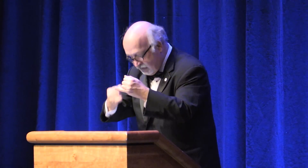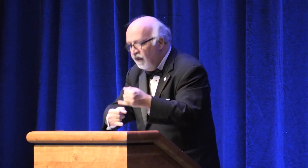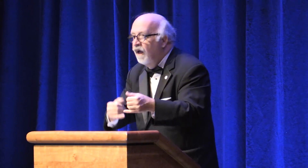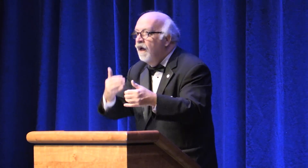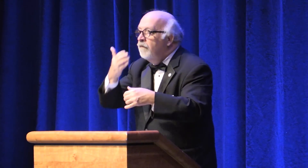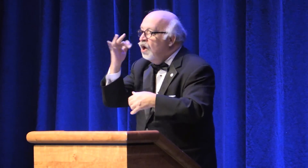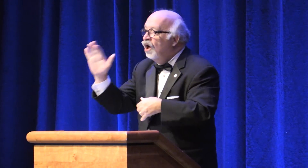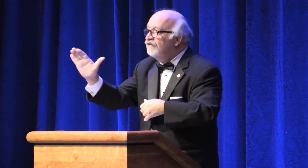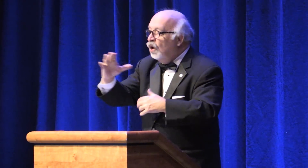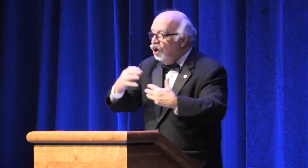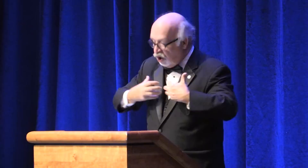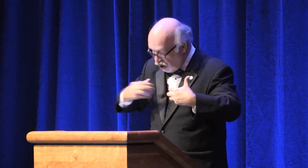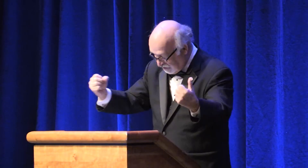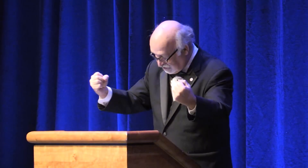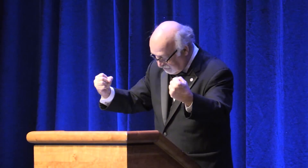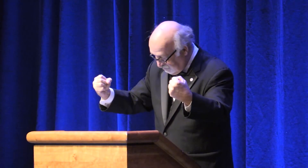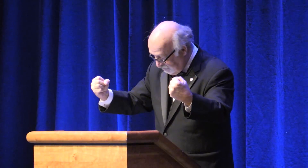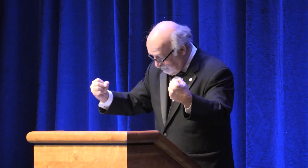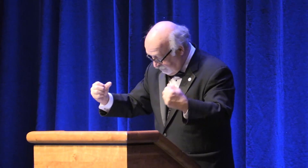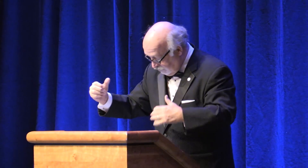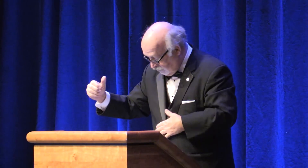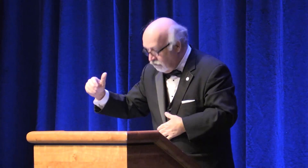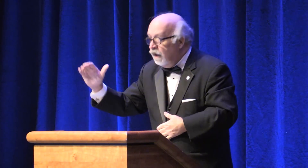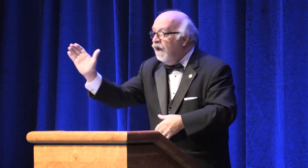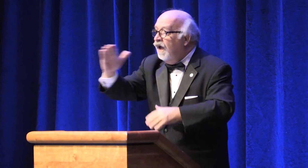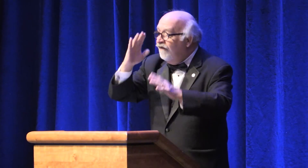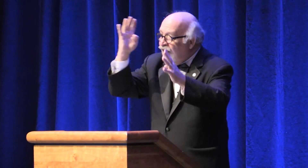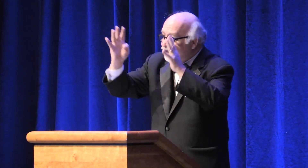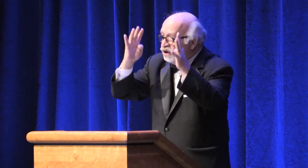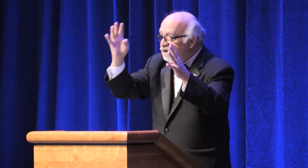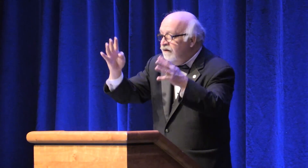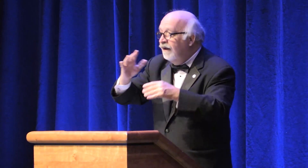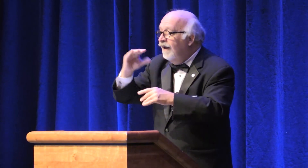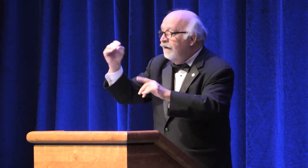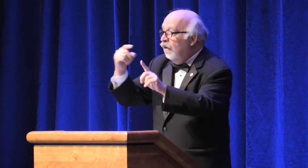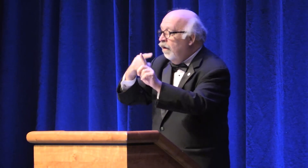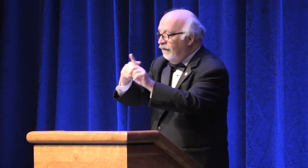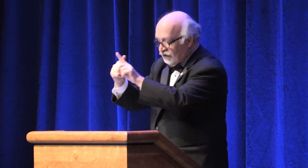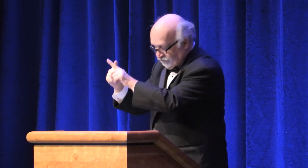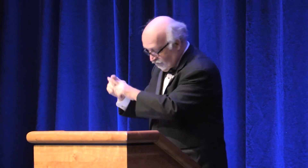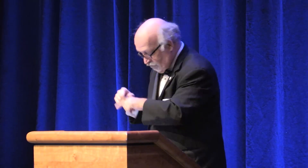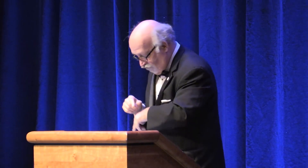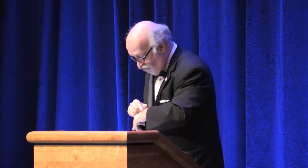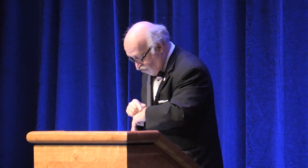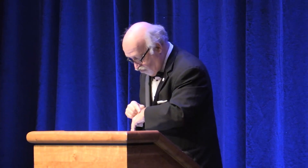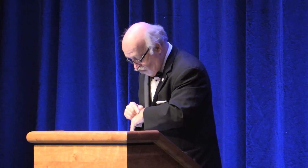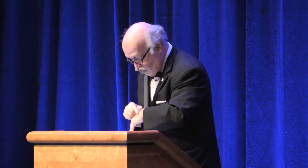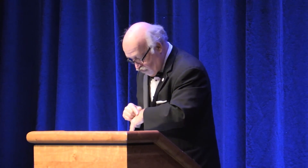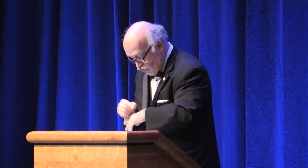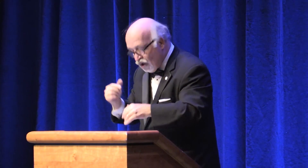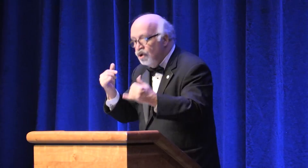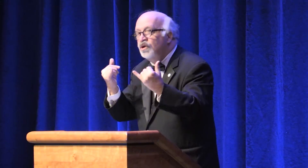forward. And in the end, because of your courage, because of your creativity, and because of your